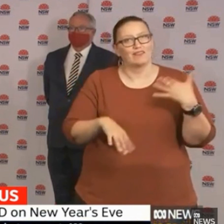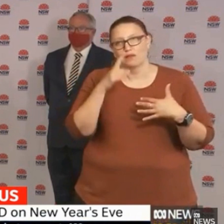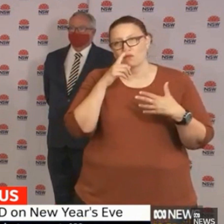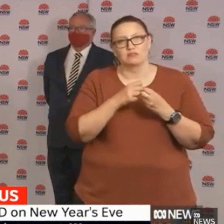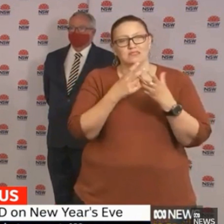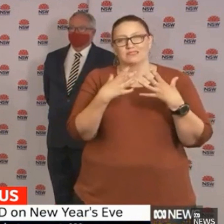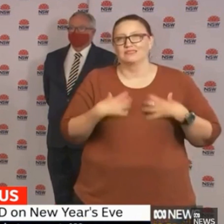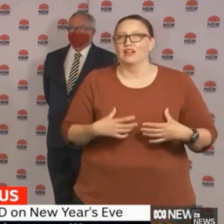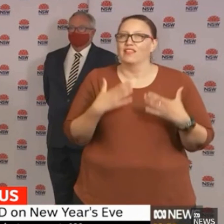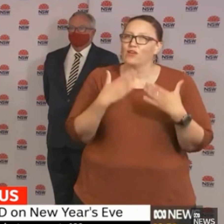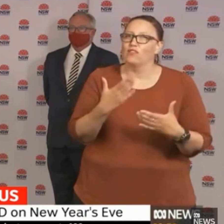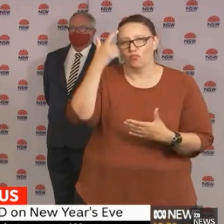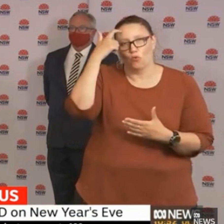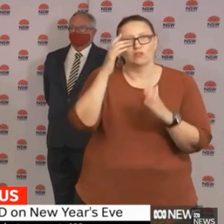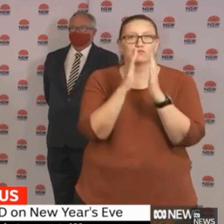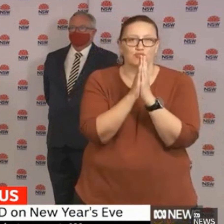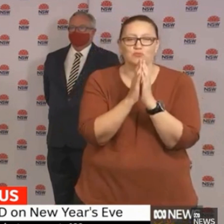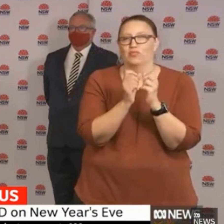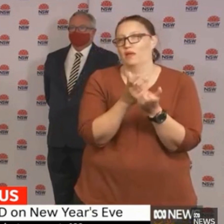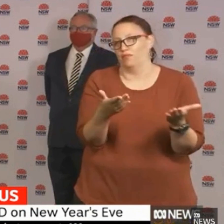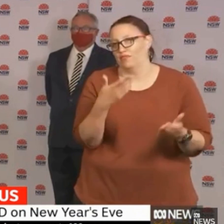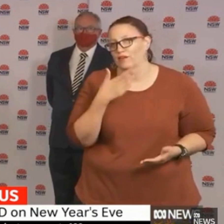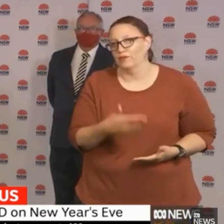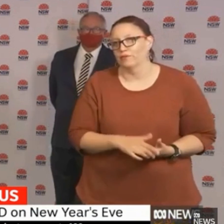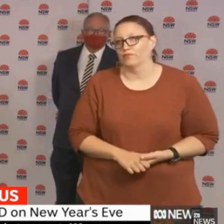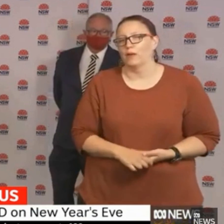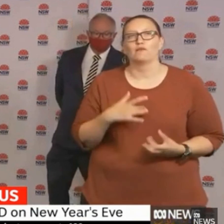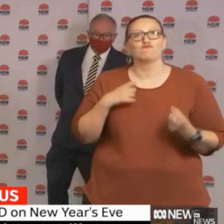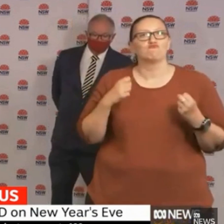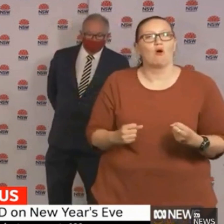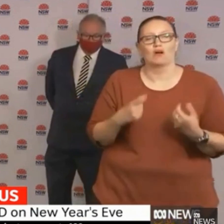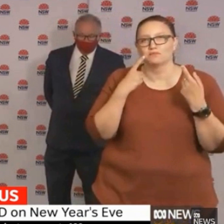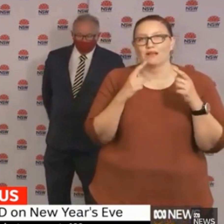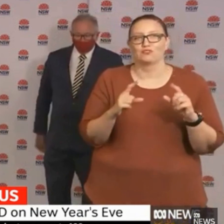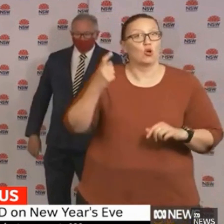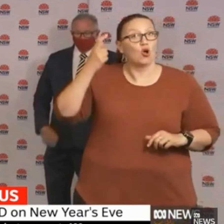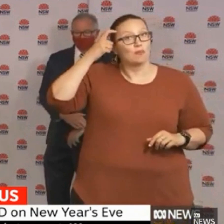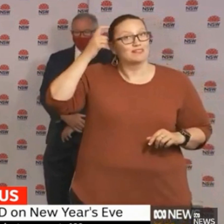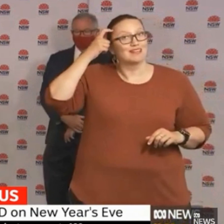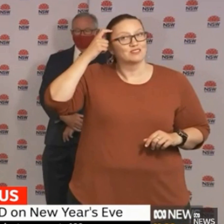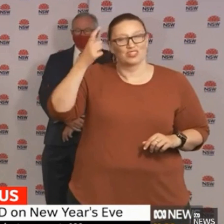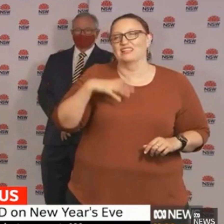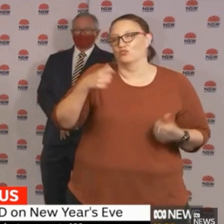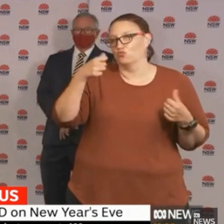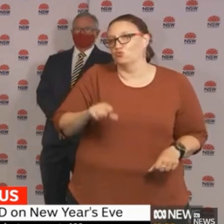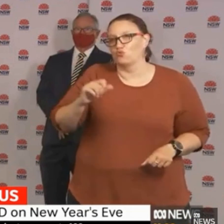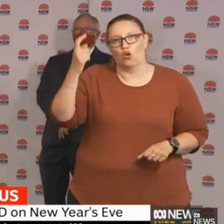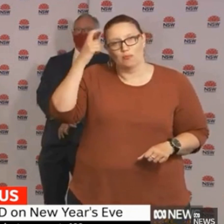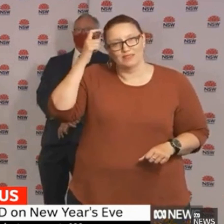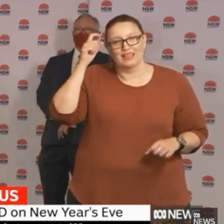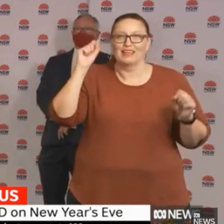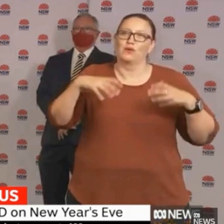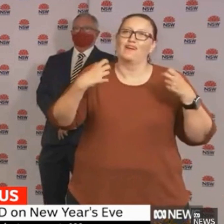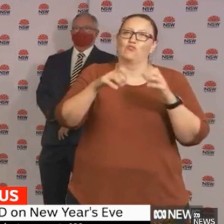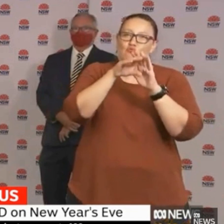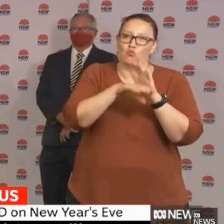suffering during this time, especially this time of year. So my strongest message is common sense also needs to prevail. Yes, we've got the rules in